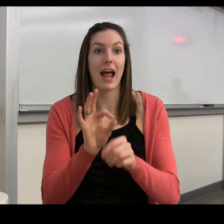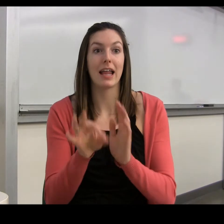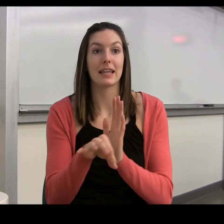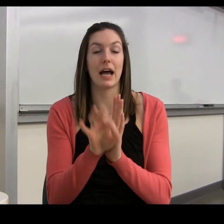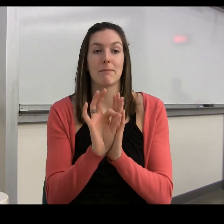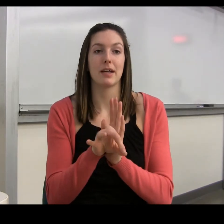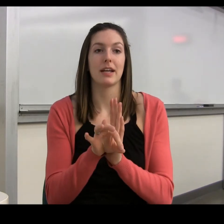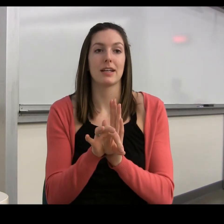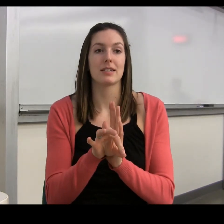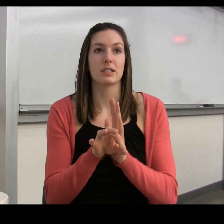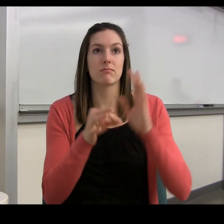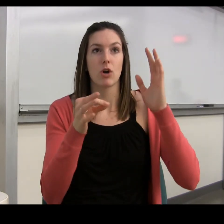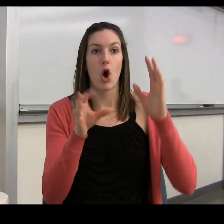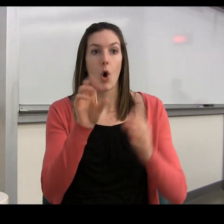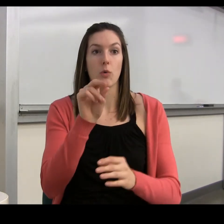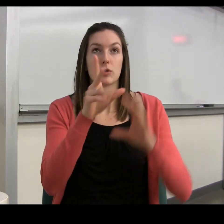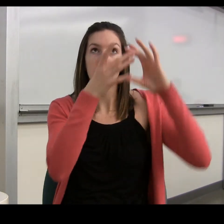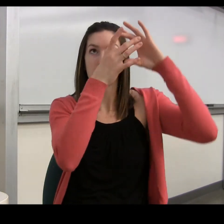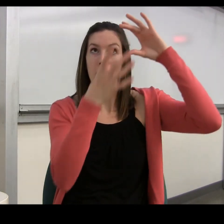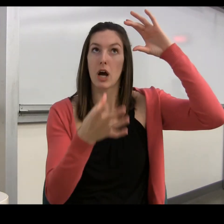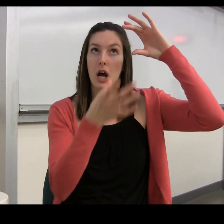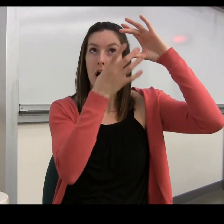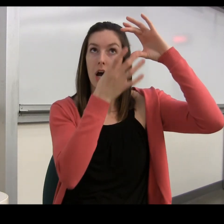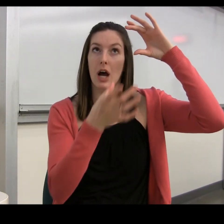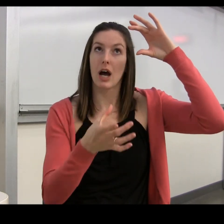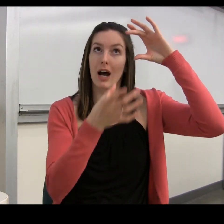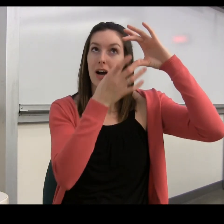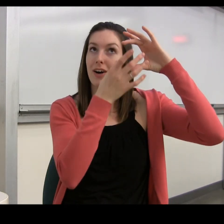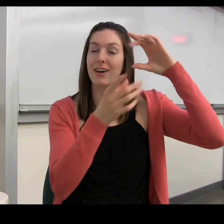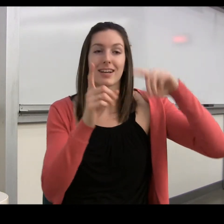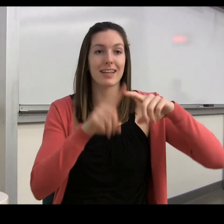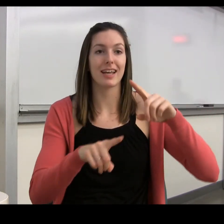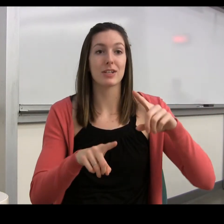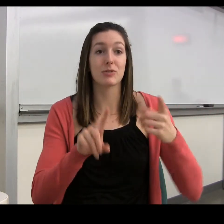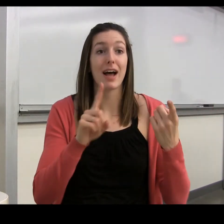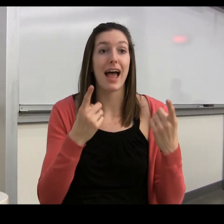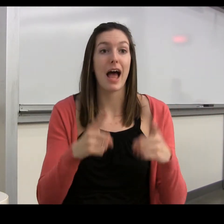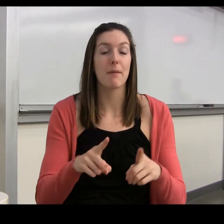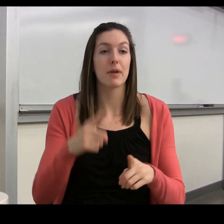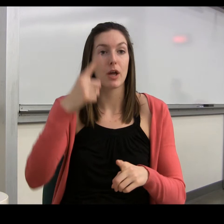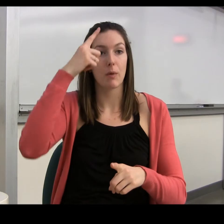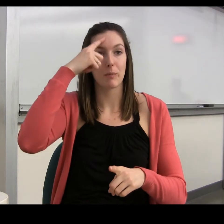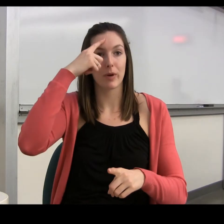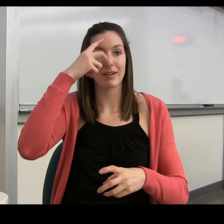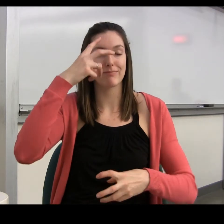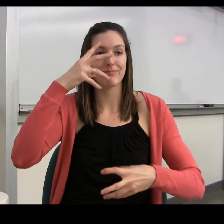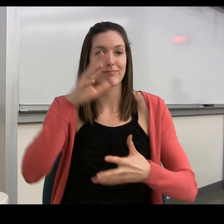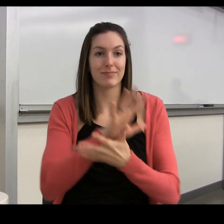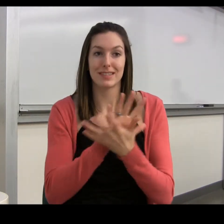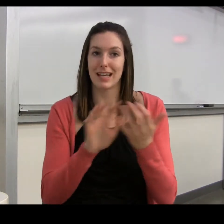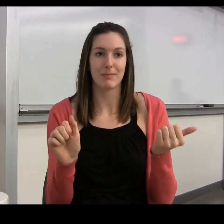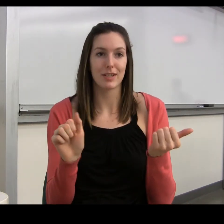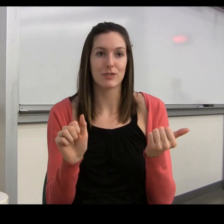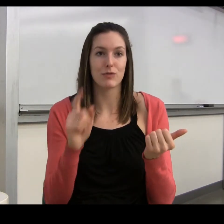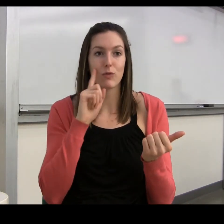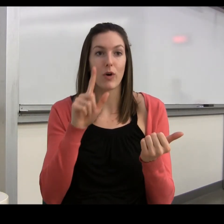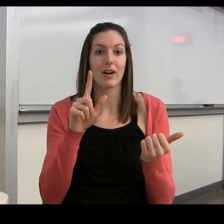and I'm sure you can figure out that he was brain damaged for the rest of his life. My brother, they said he was probably sleeping on